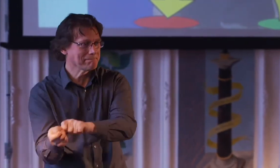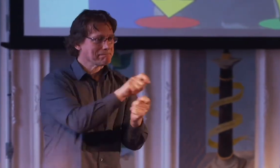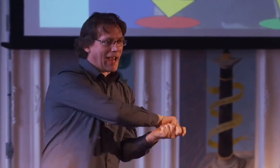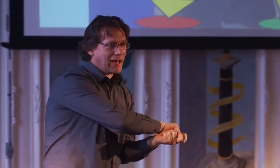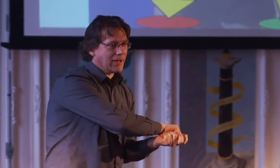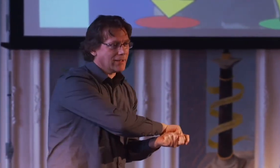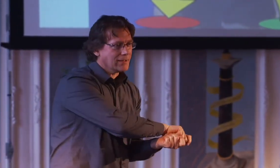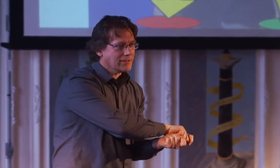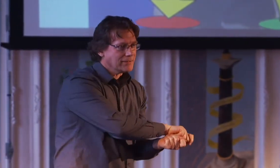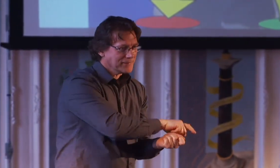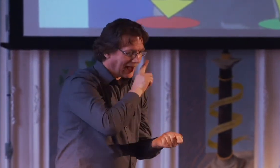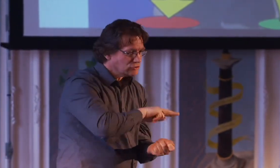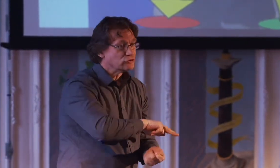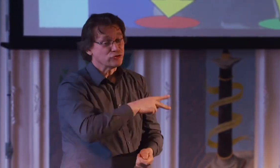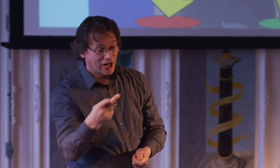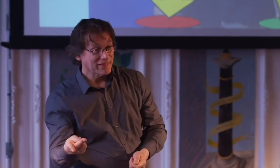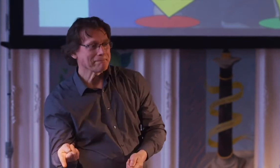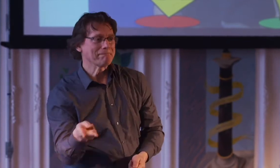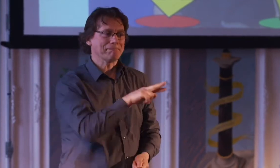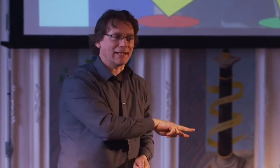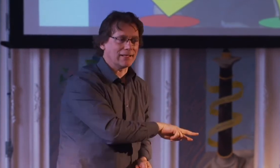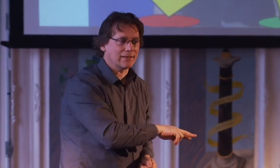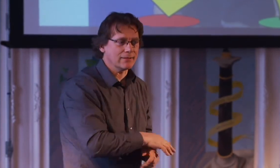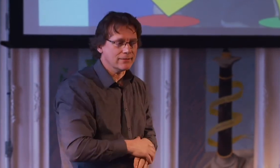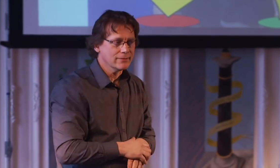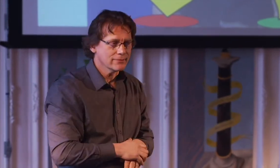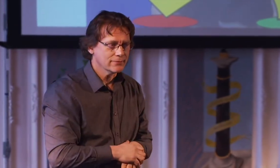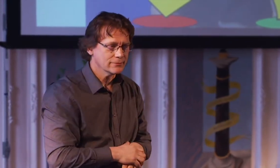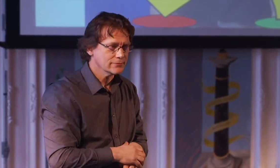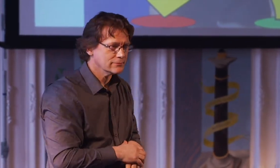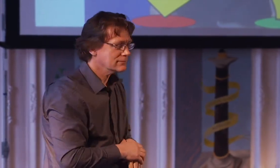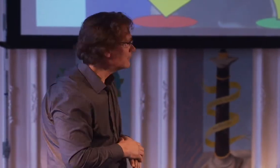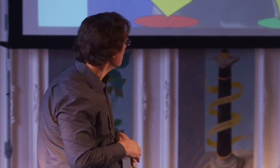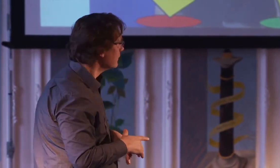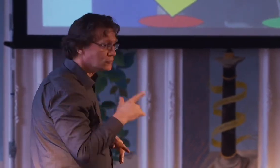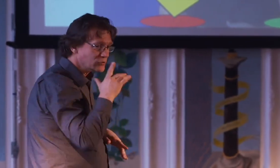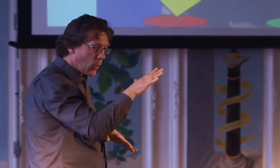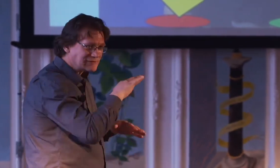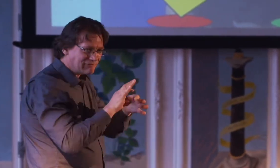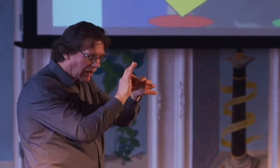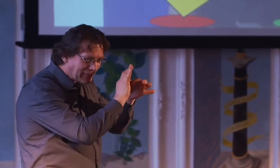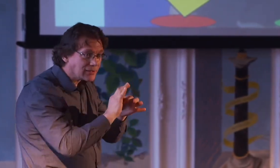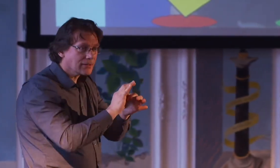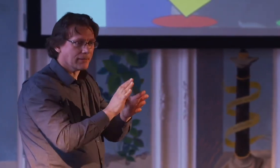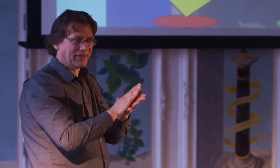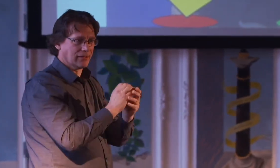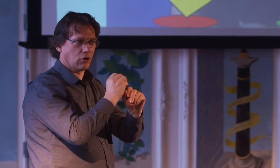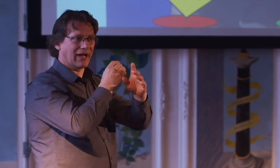Reversible chemical reactions, the sign moves over to the red circle and then back, indicating that it can be reversed. So you can see that it's a